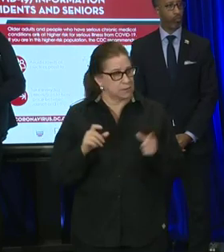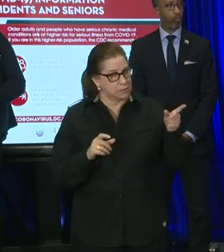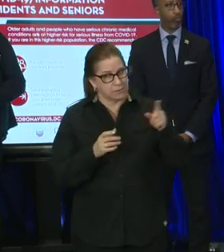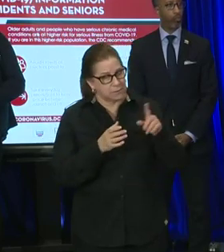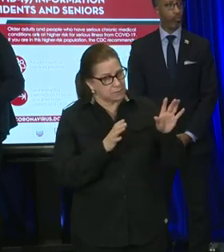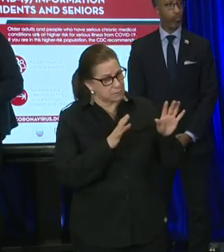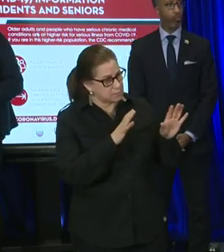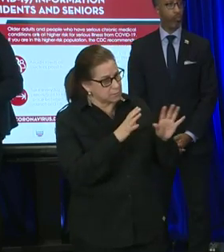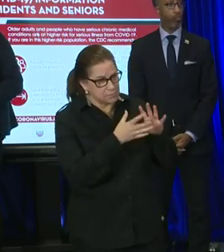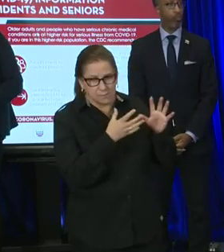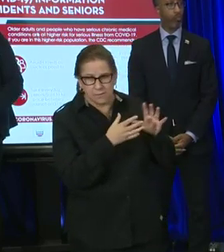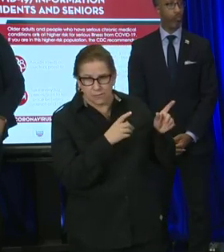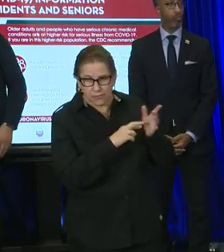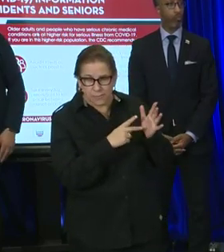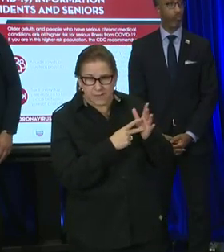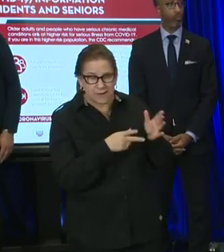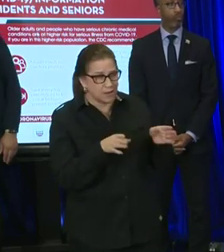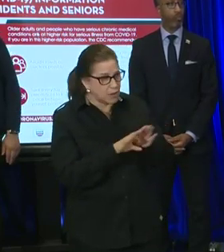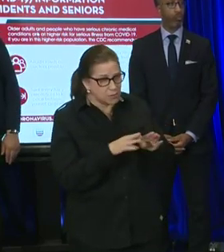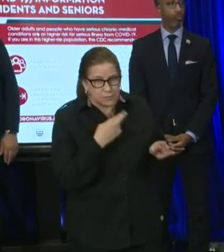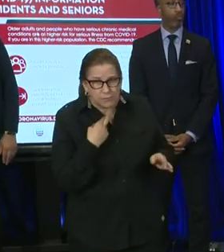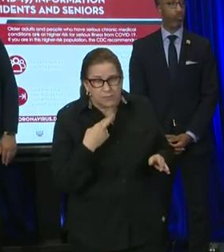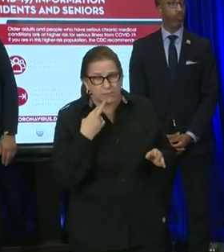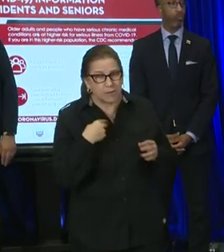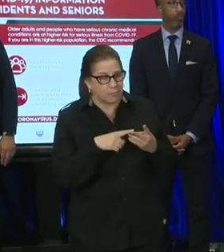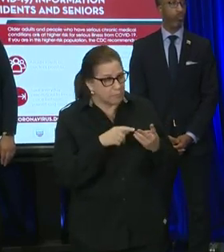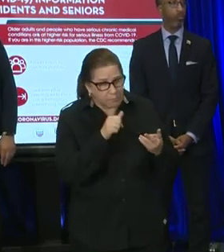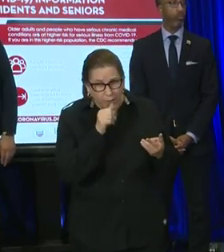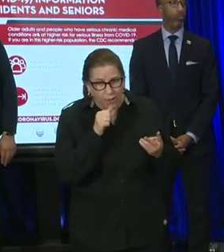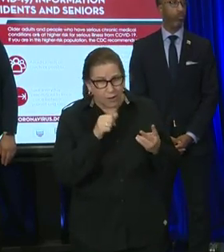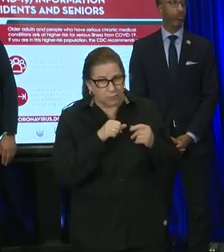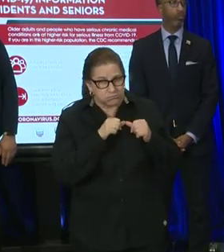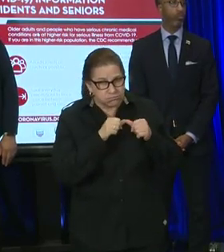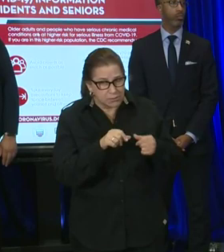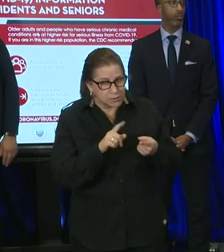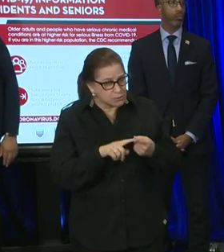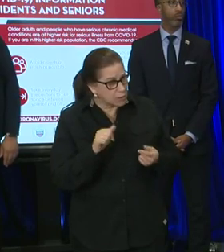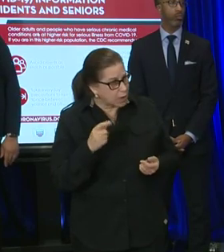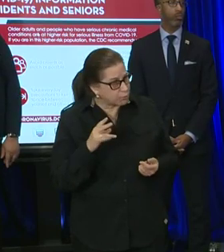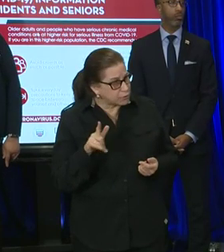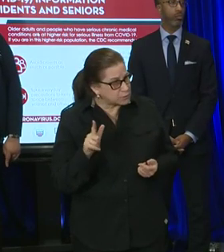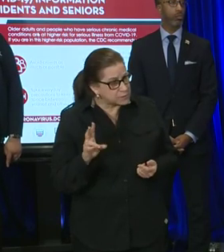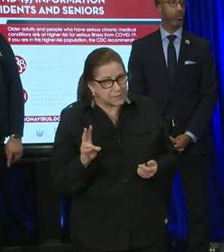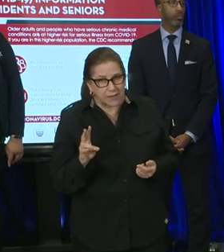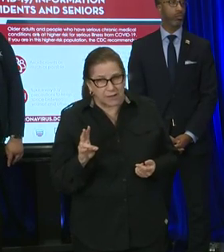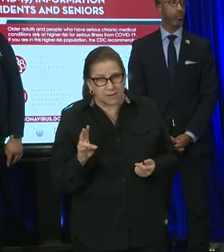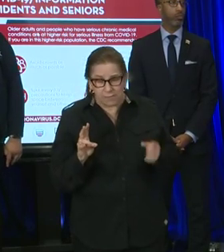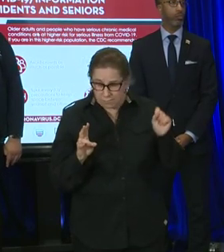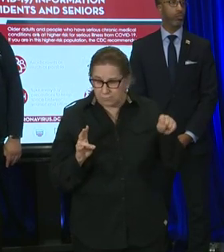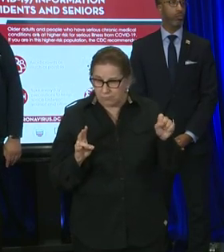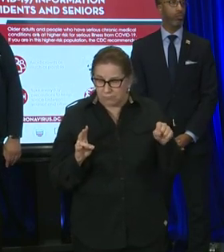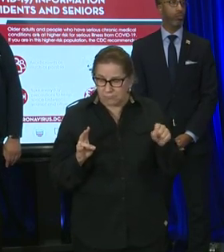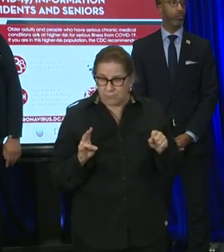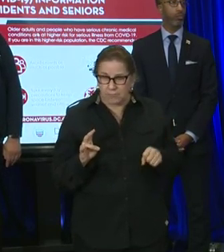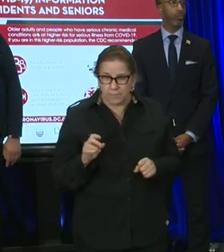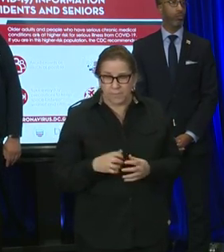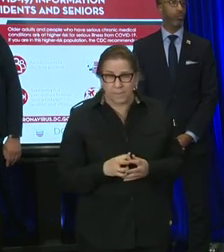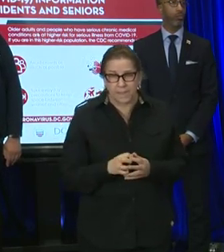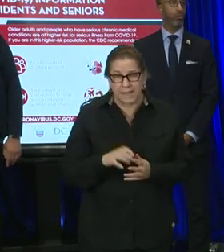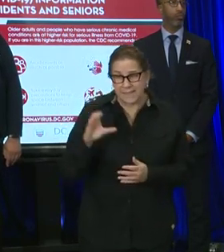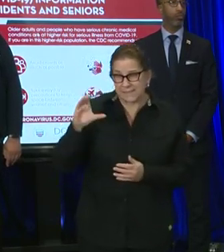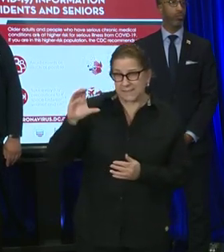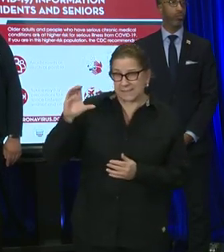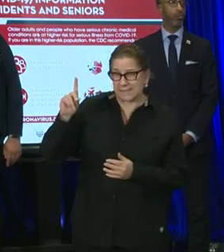restaurants and bars through April 27th? Yes. And mass gatherings is now defined by the CDC as 10? Our order is